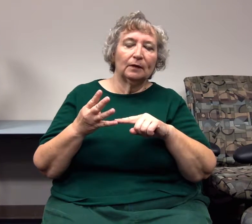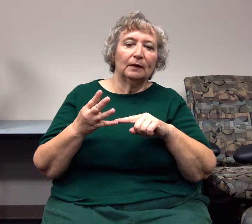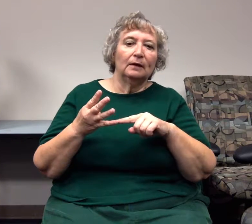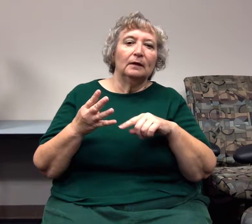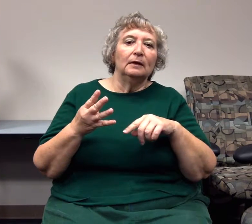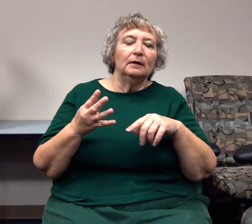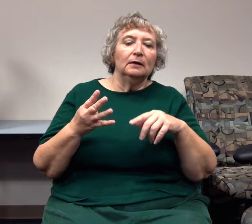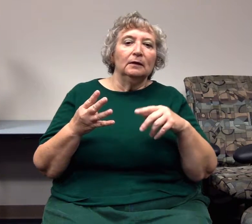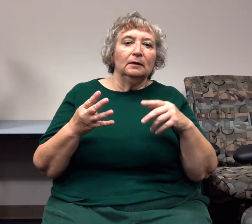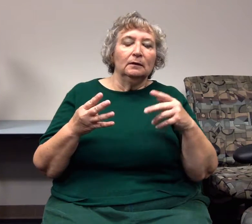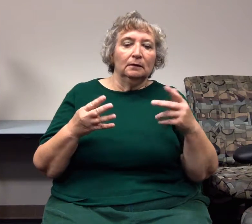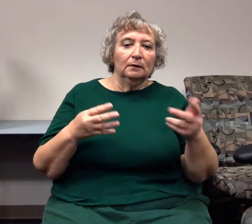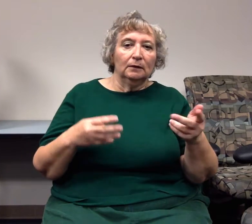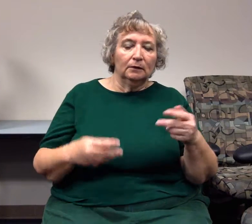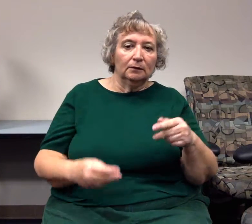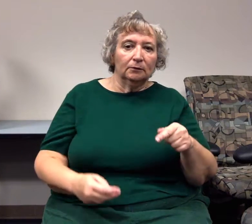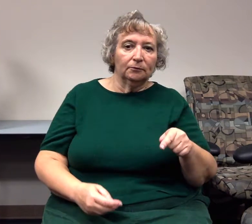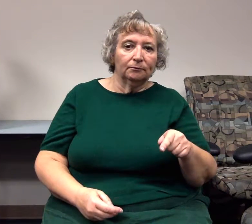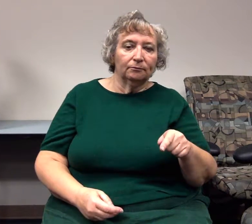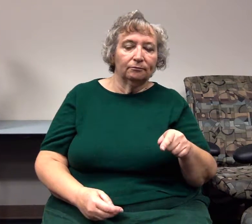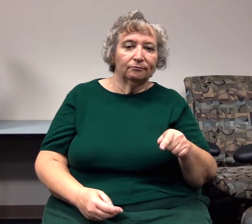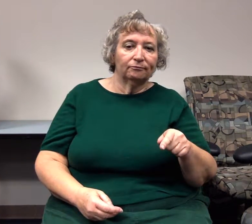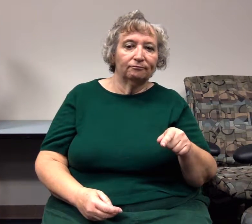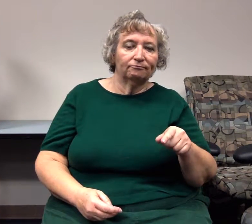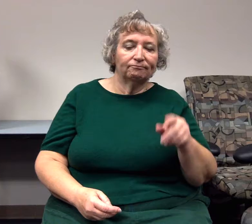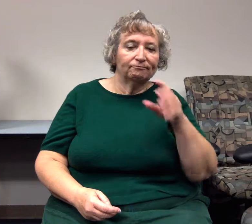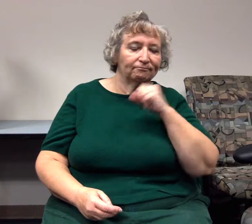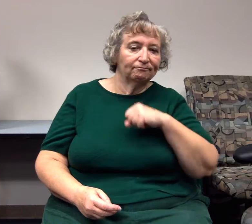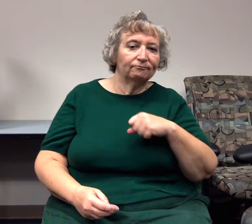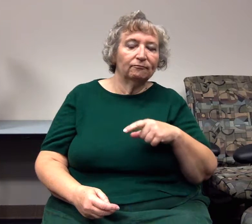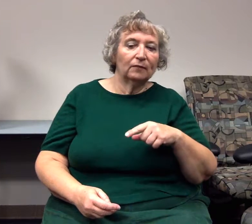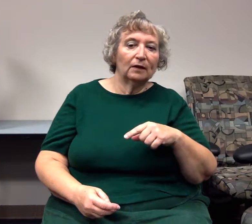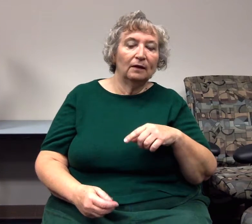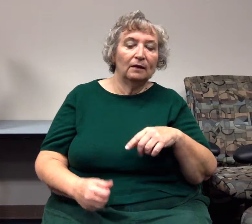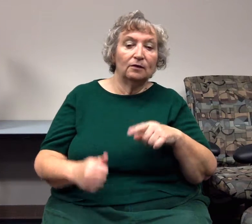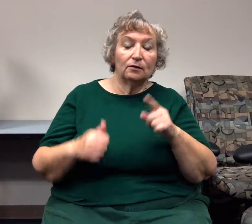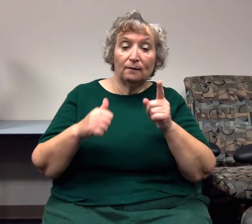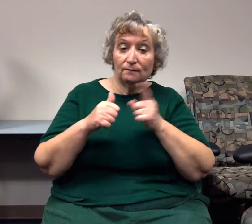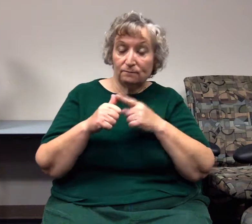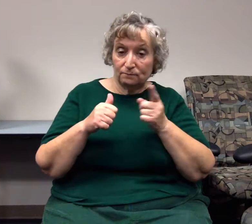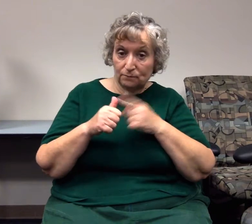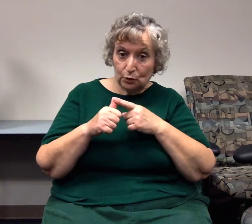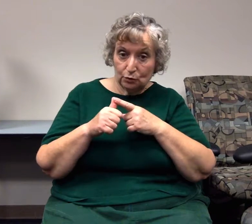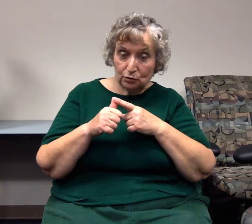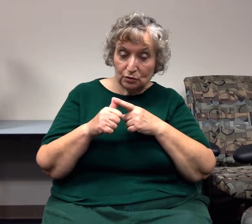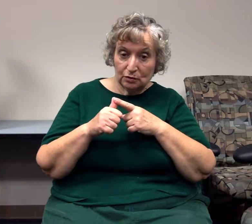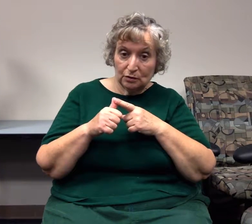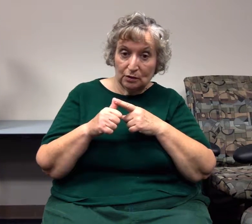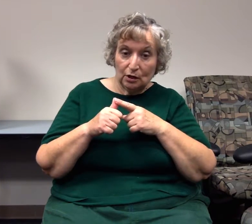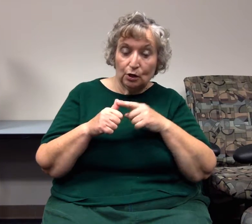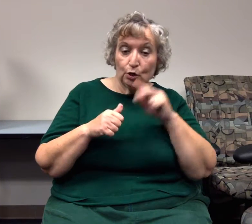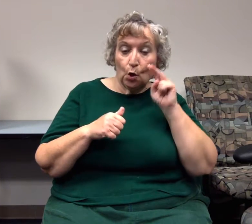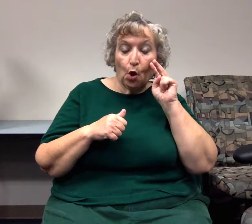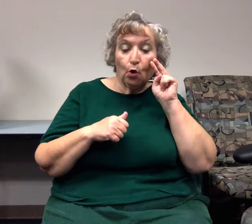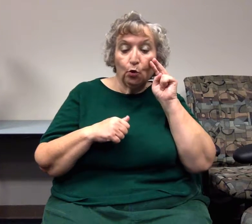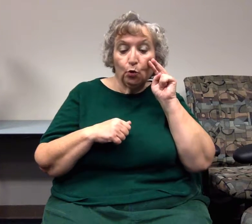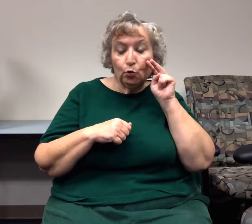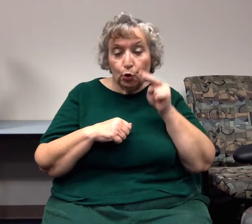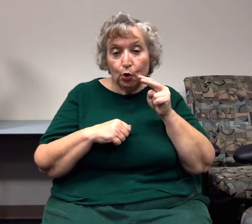Right? First, you're going to be looking at your tongue using a hand lens, and then you're going to be writing down what